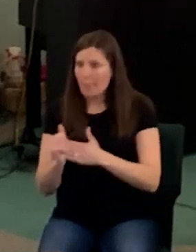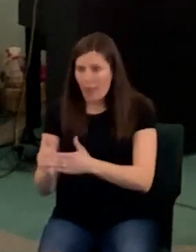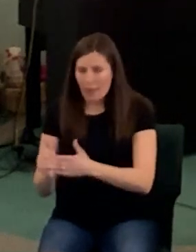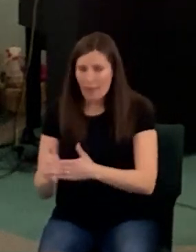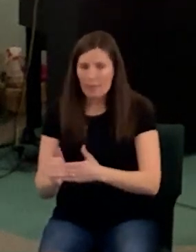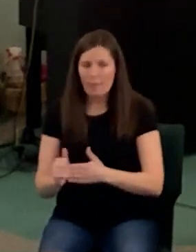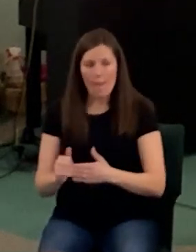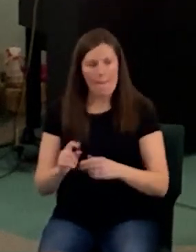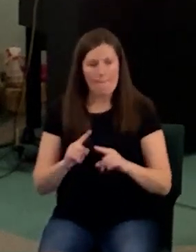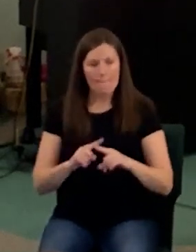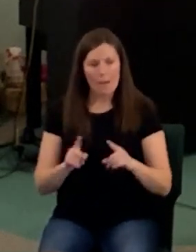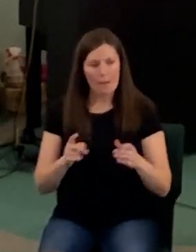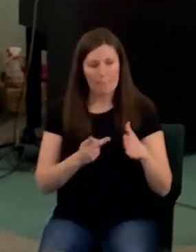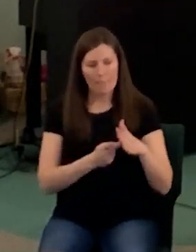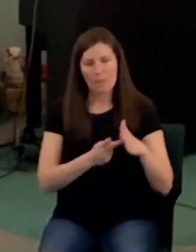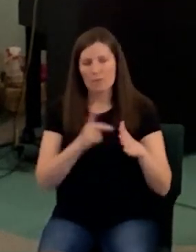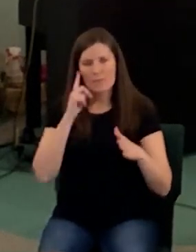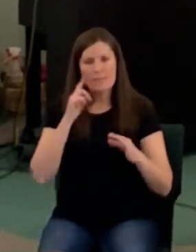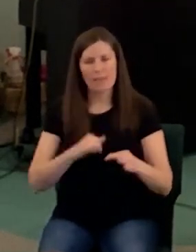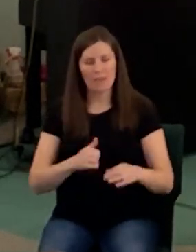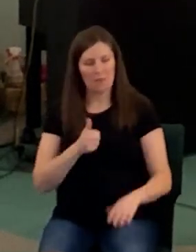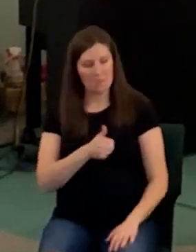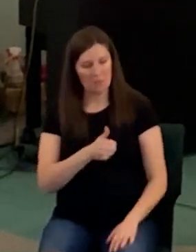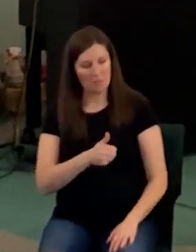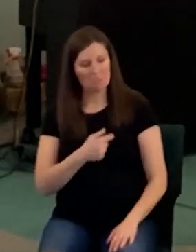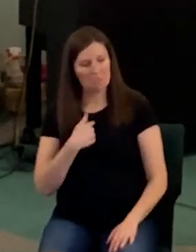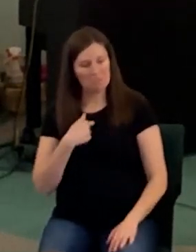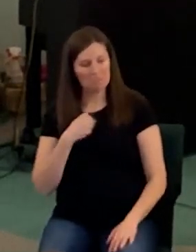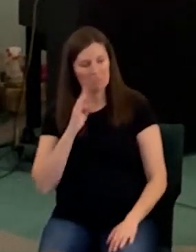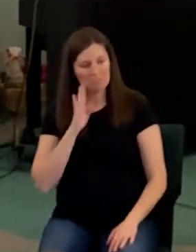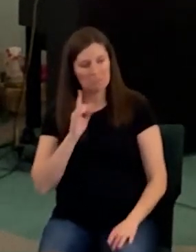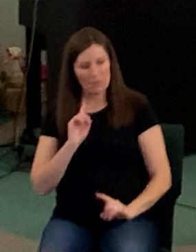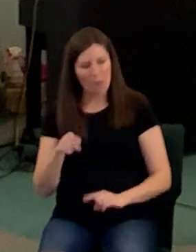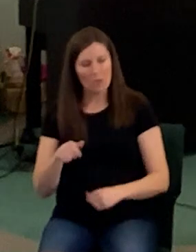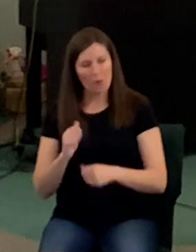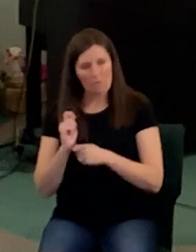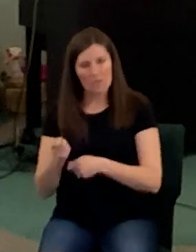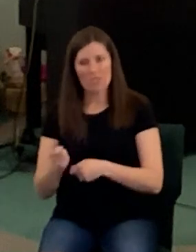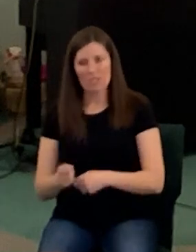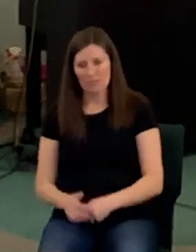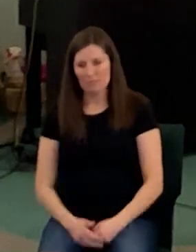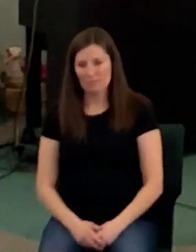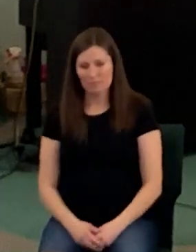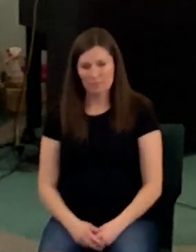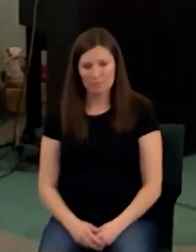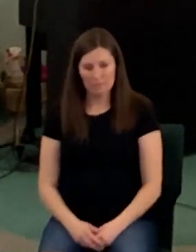seems to decide on his own authority, I'm going to go fishing.